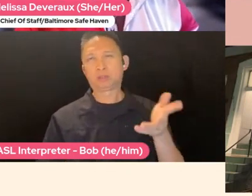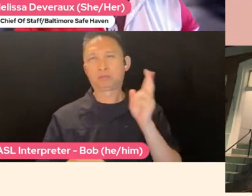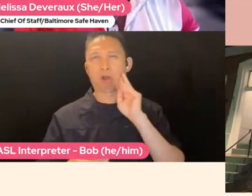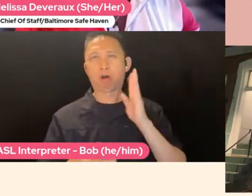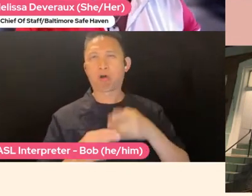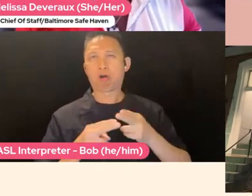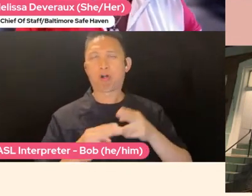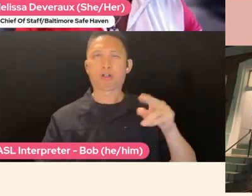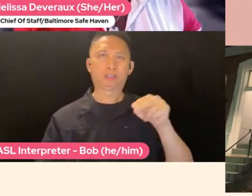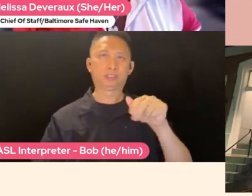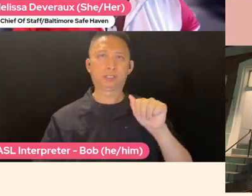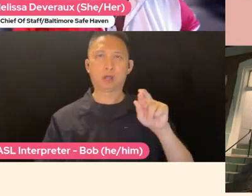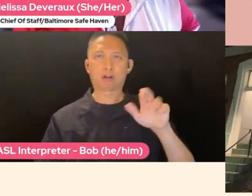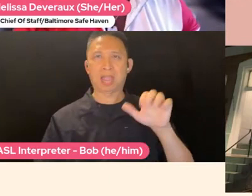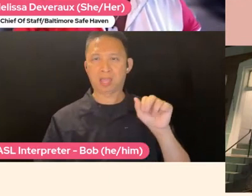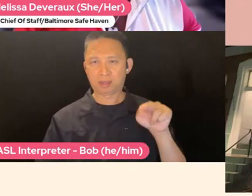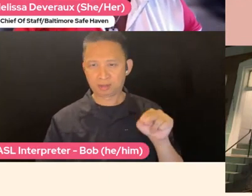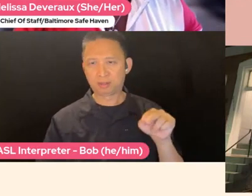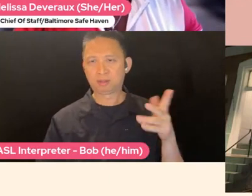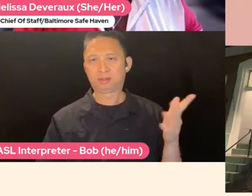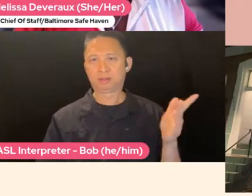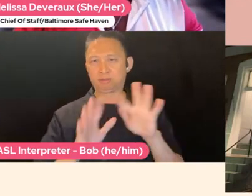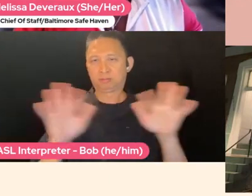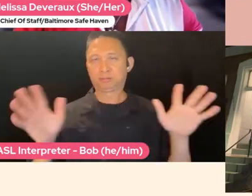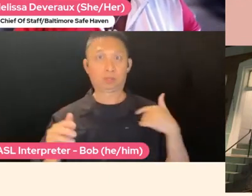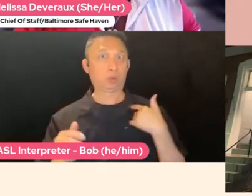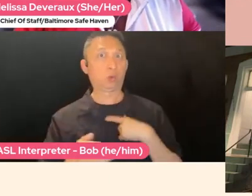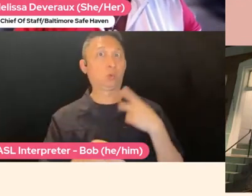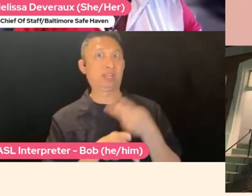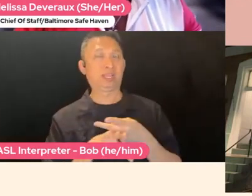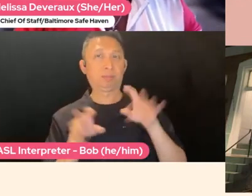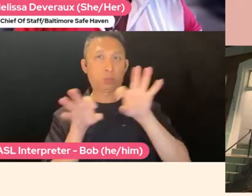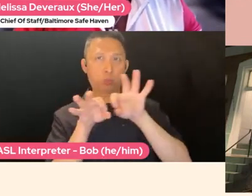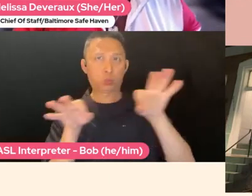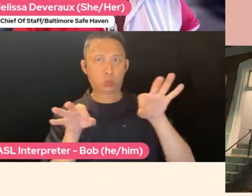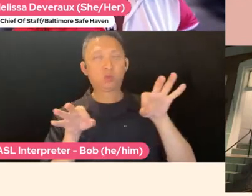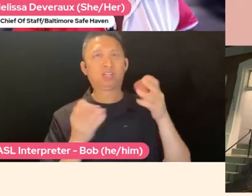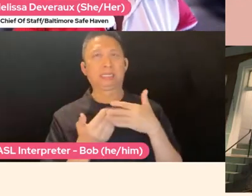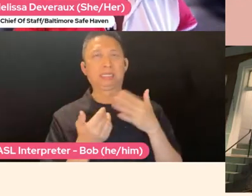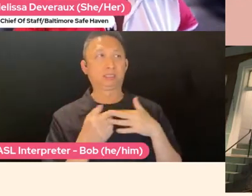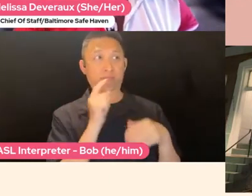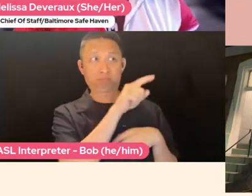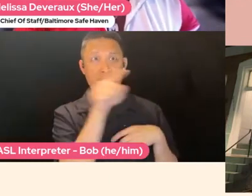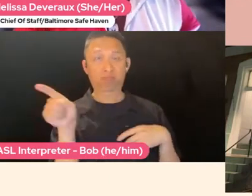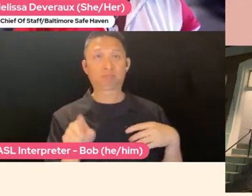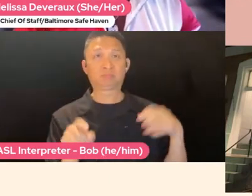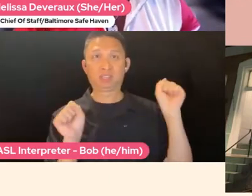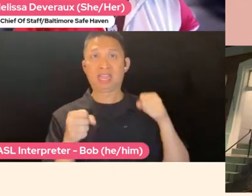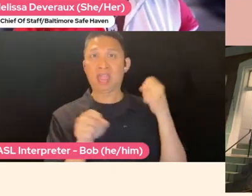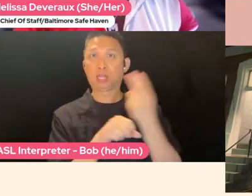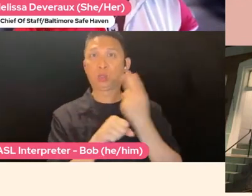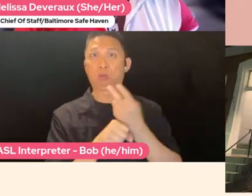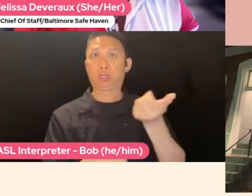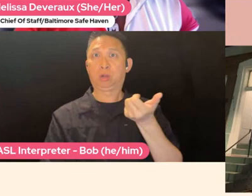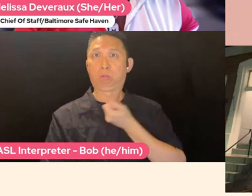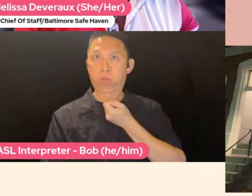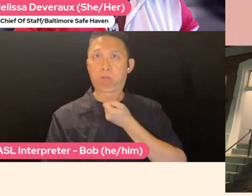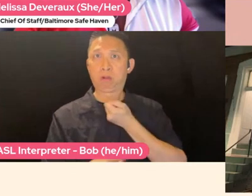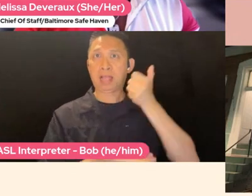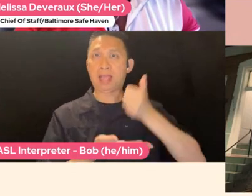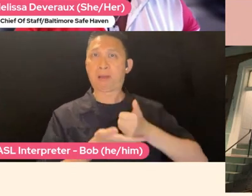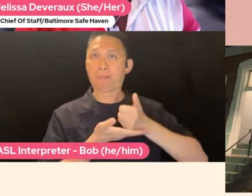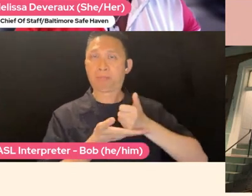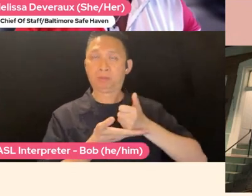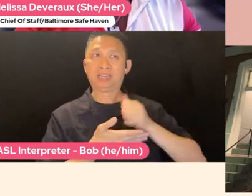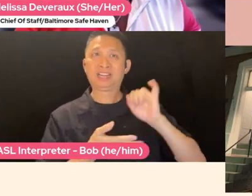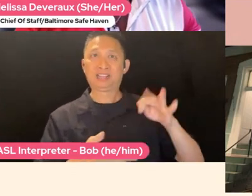a plethora of Narcan on hand for people to pick up if they are in need.